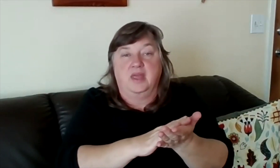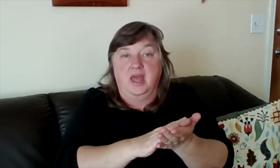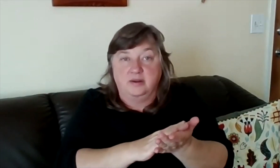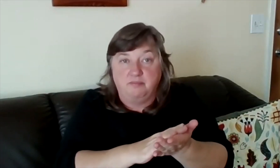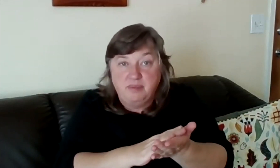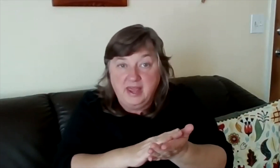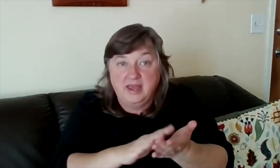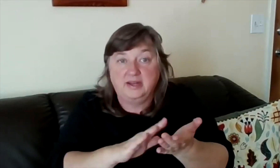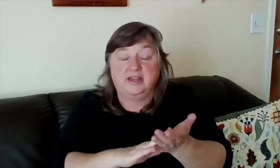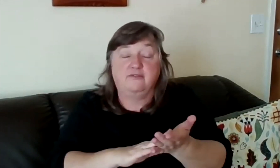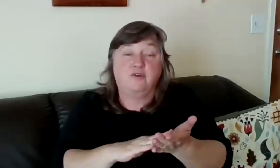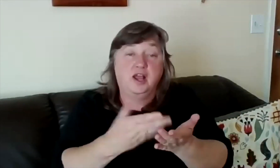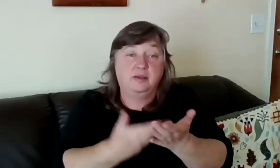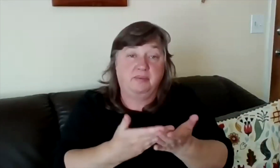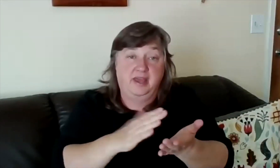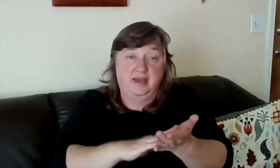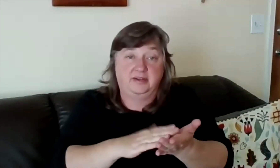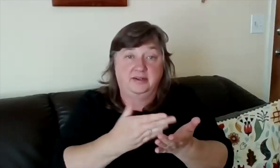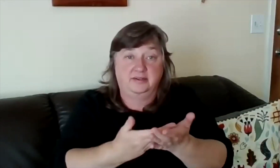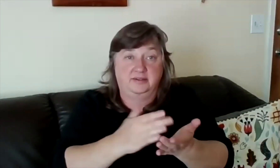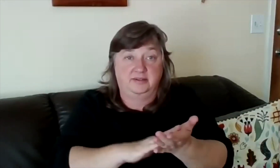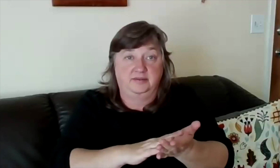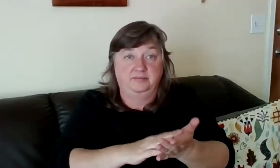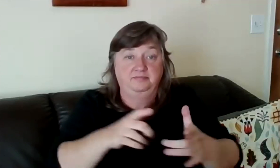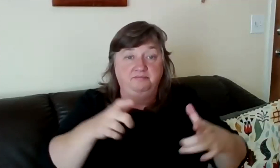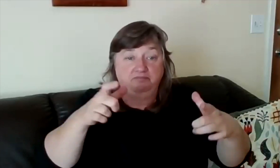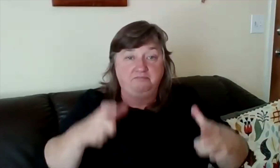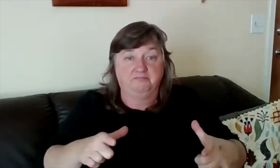And a pan, like a frying pan,